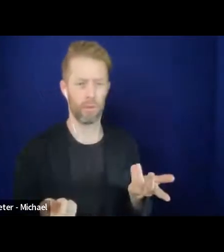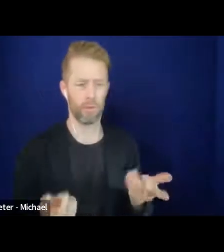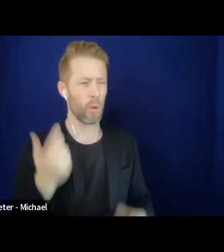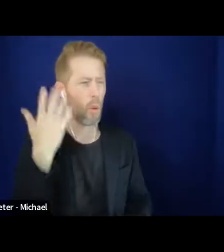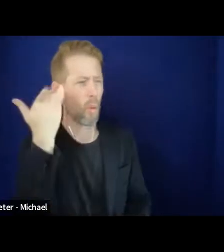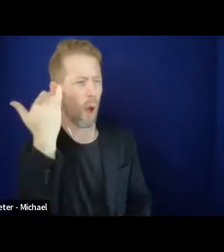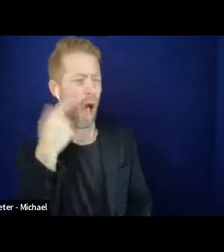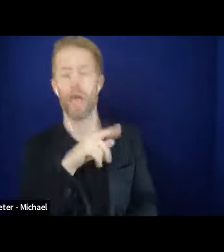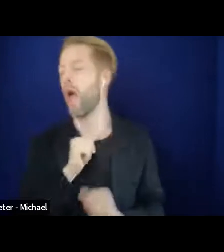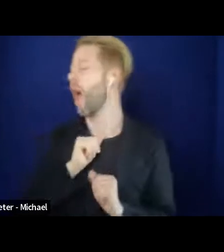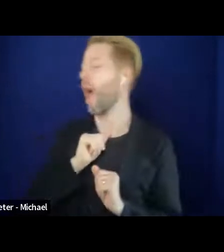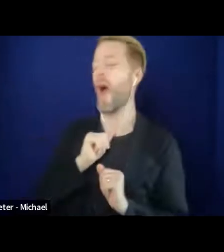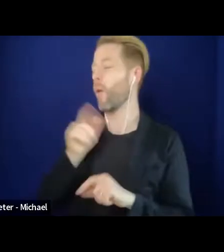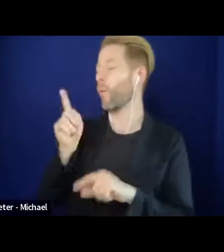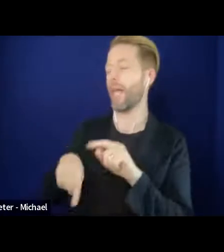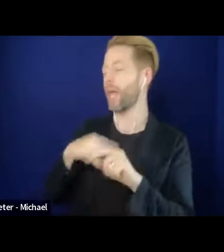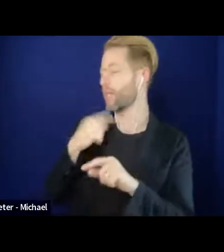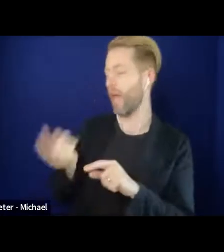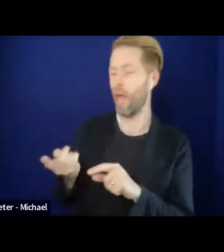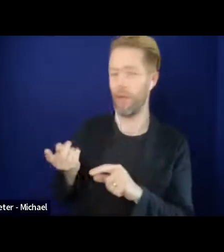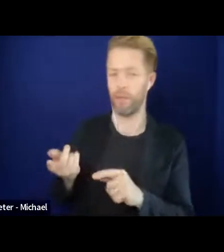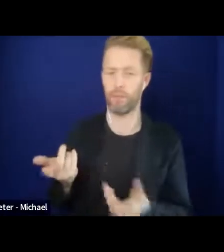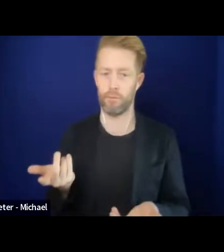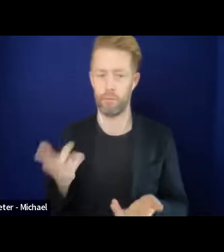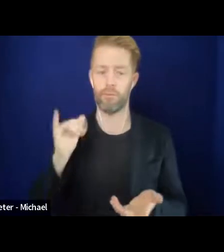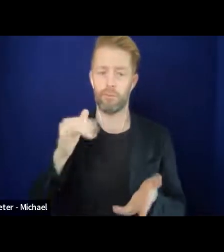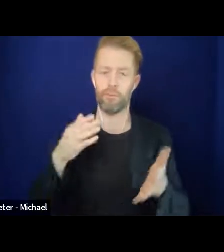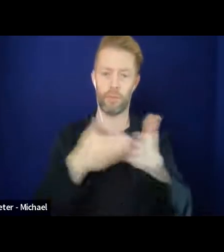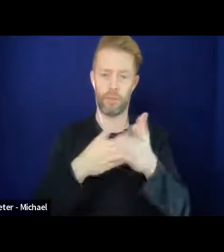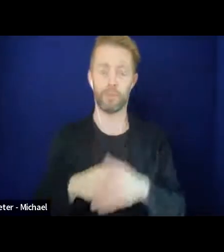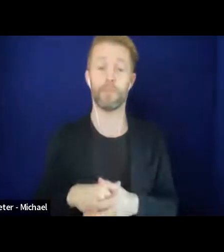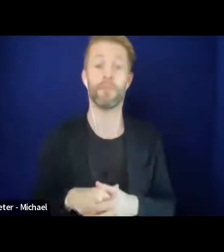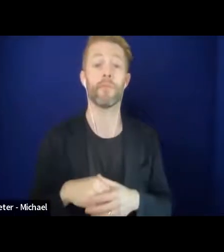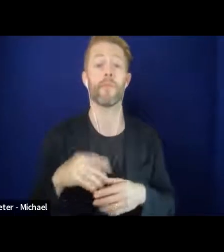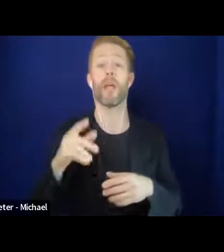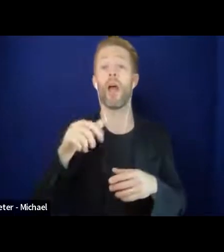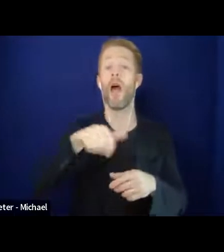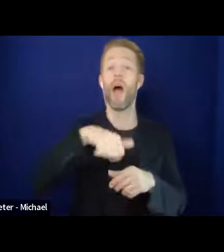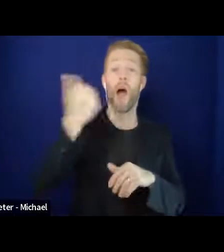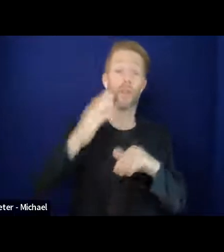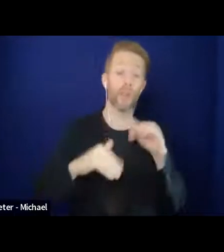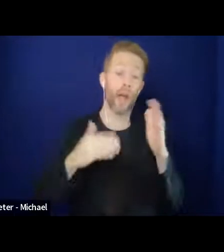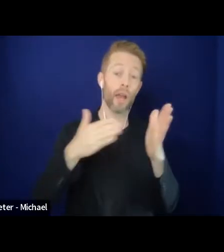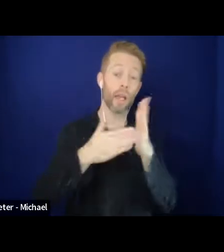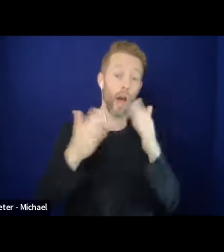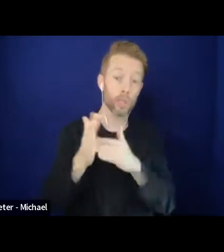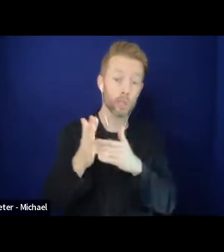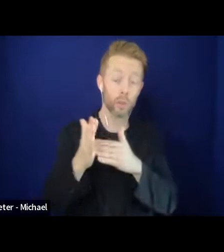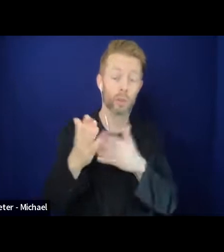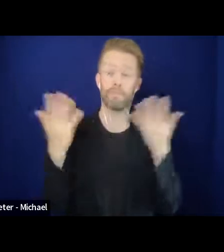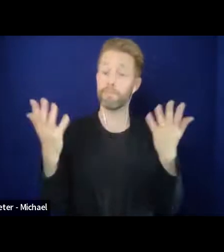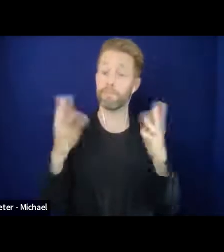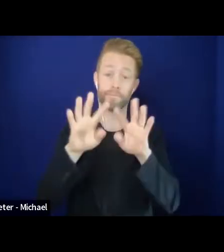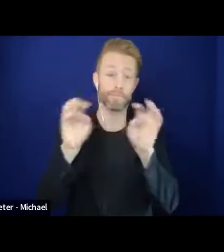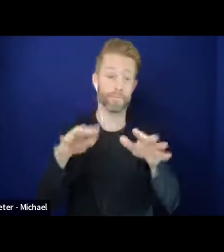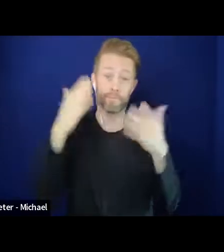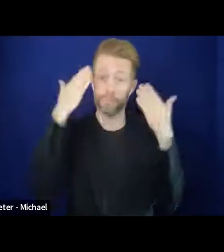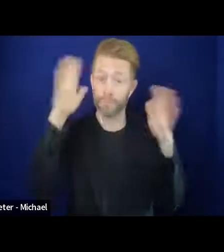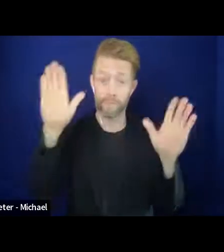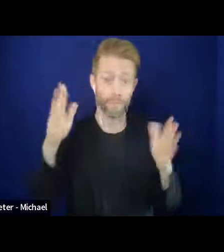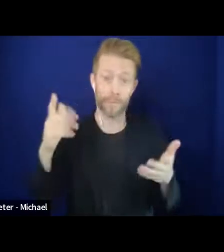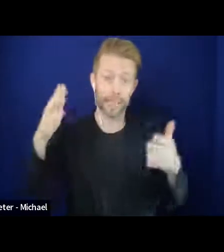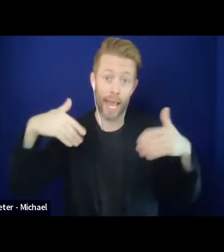change? In terms of avenues available outside of that, we don't know yet because we haven't really gotten that far.